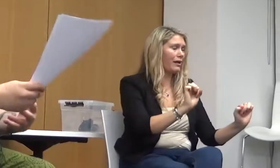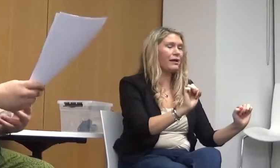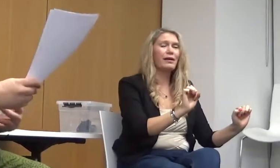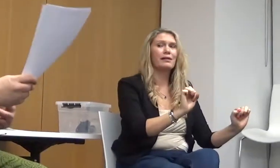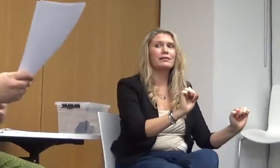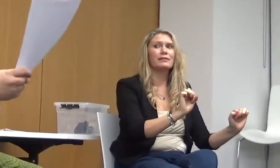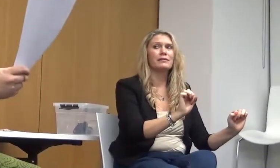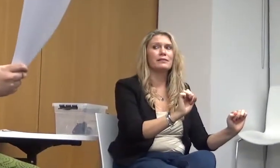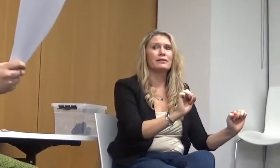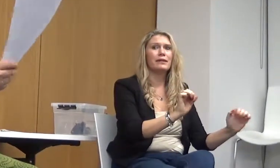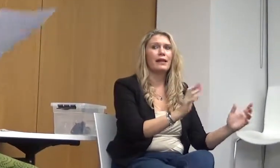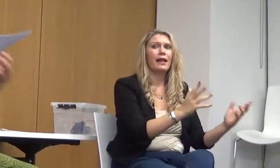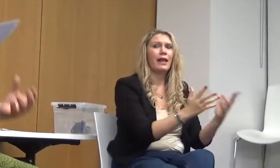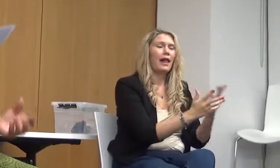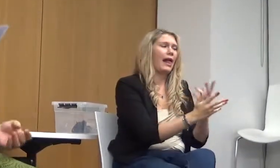actually held.